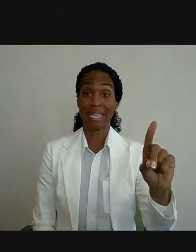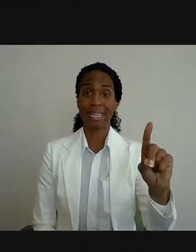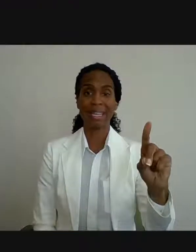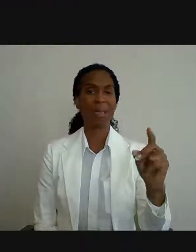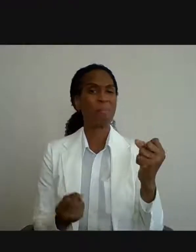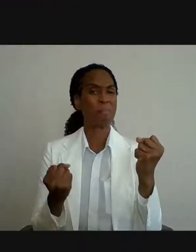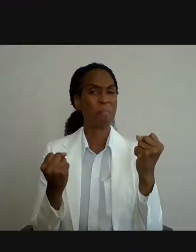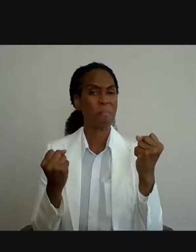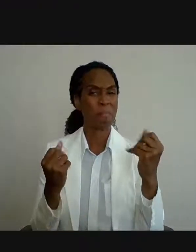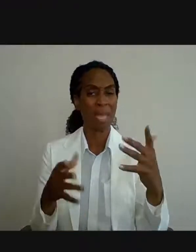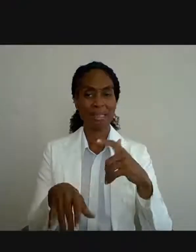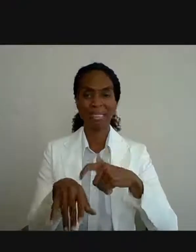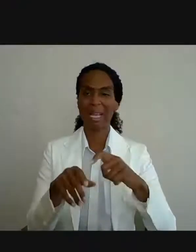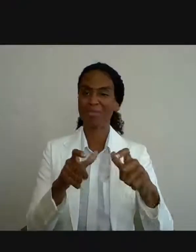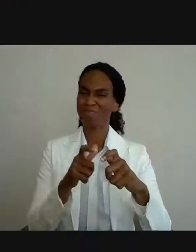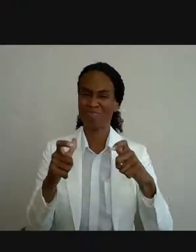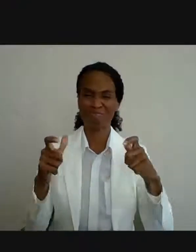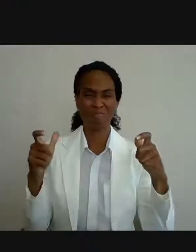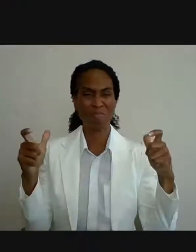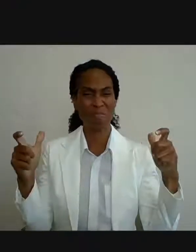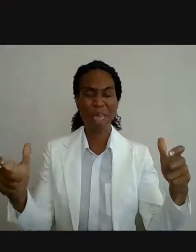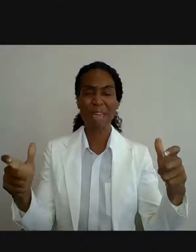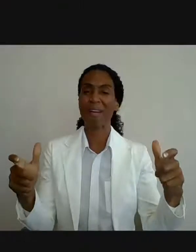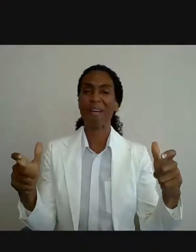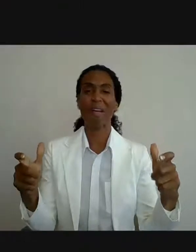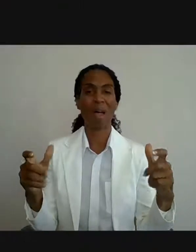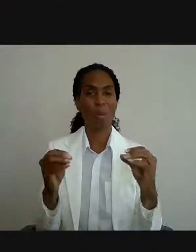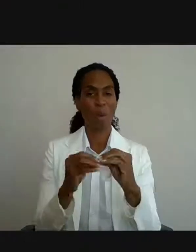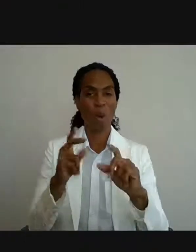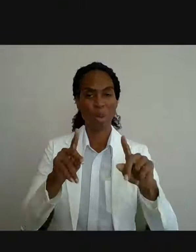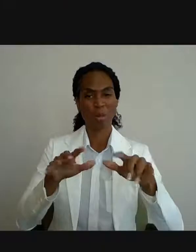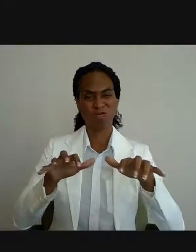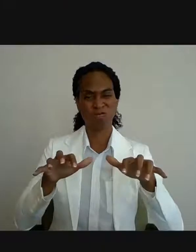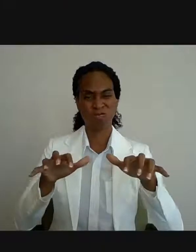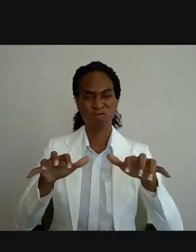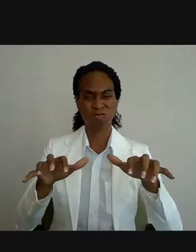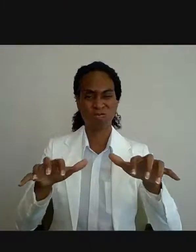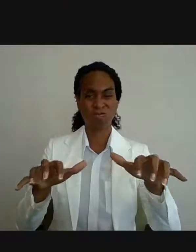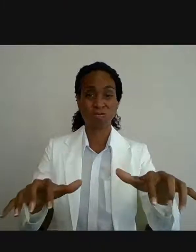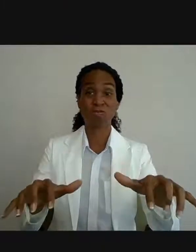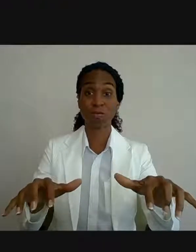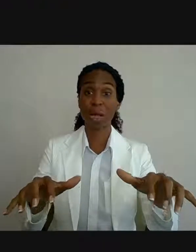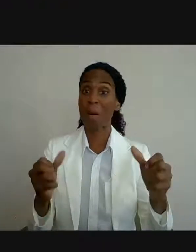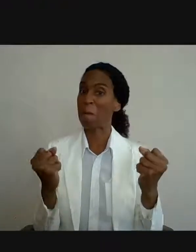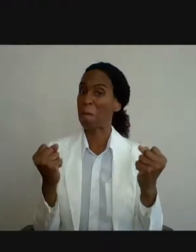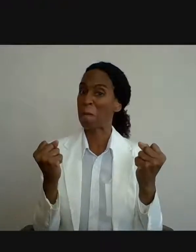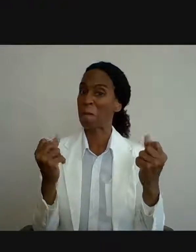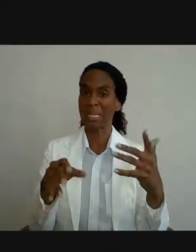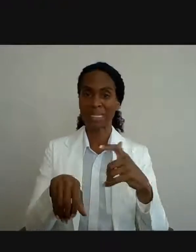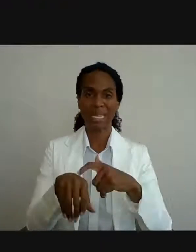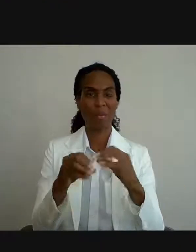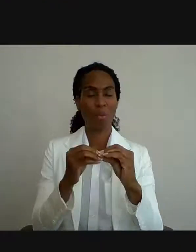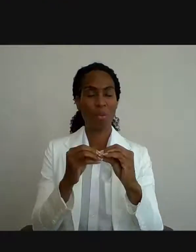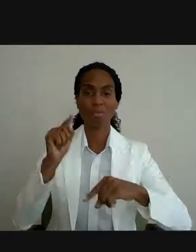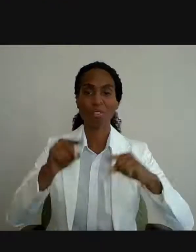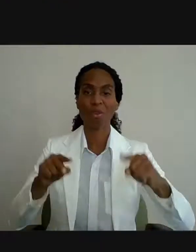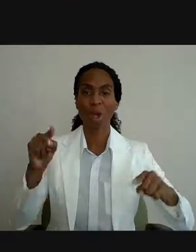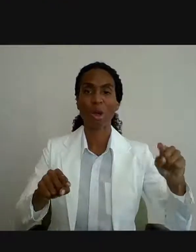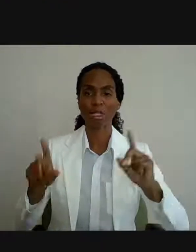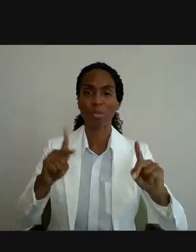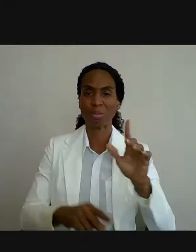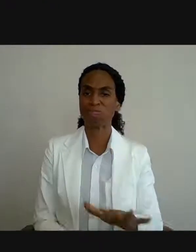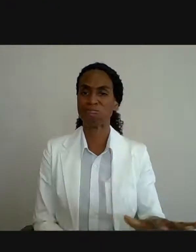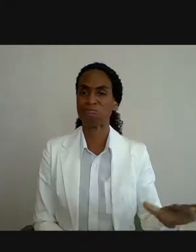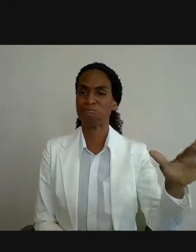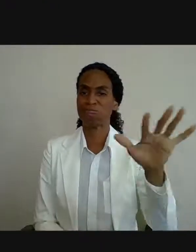times larger. We are far more densely populated. We are many times more diverse than